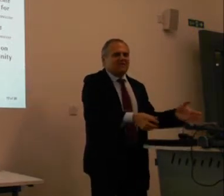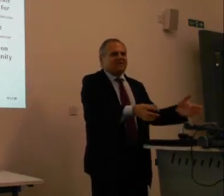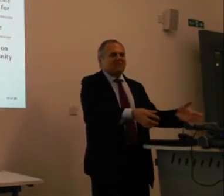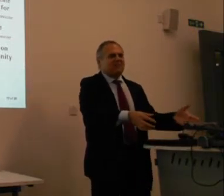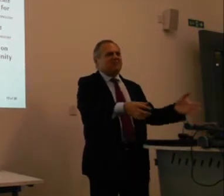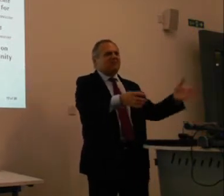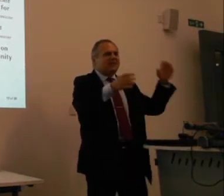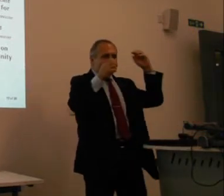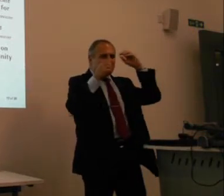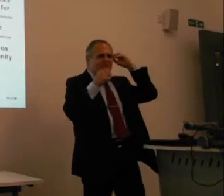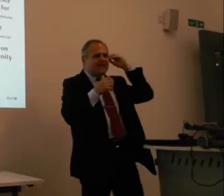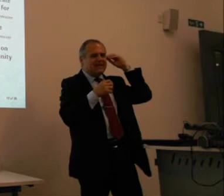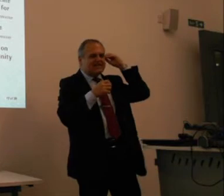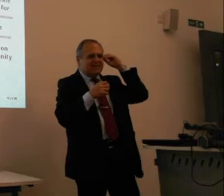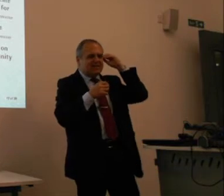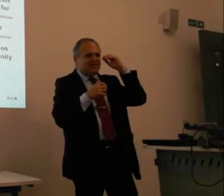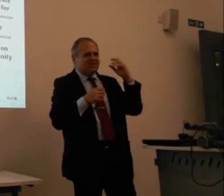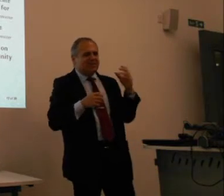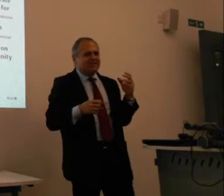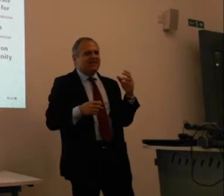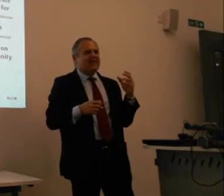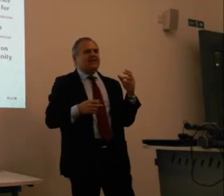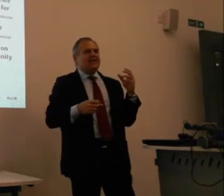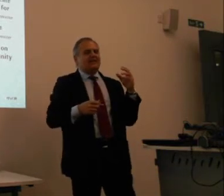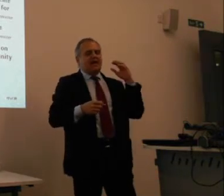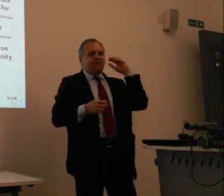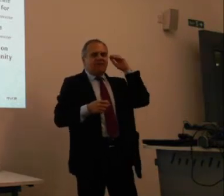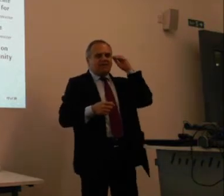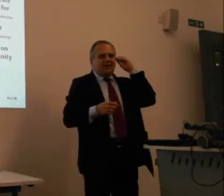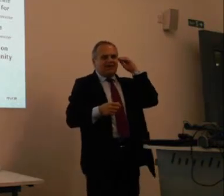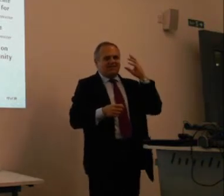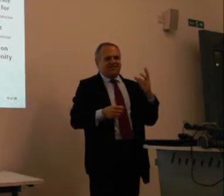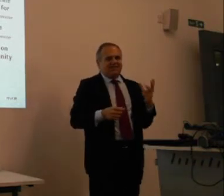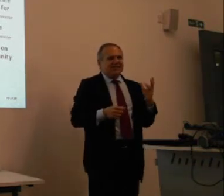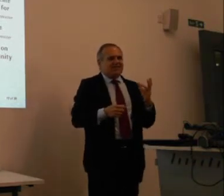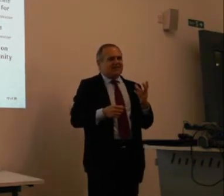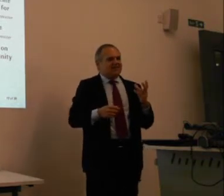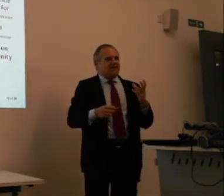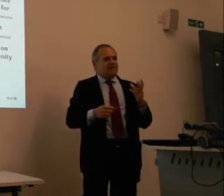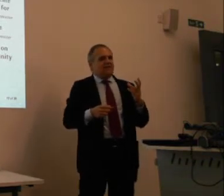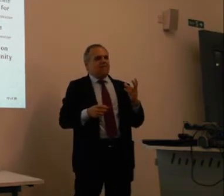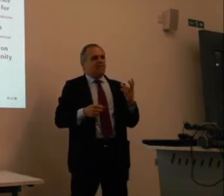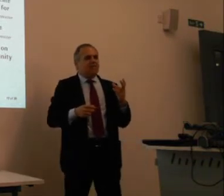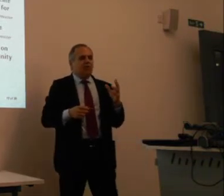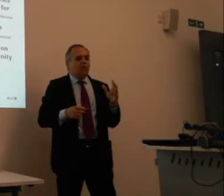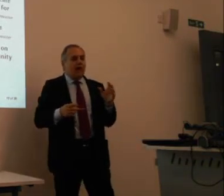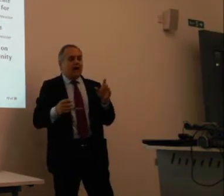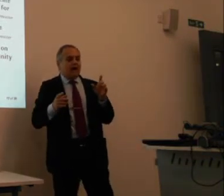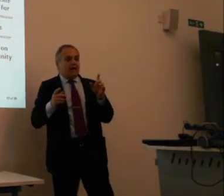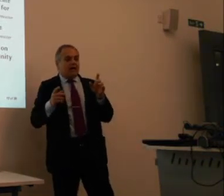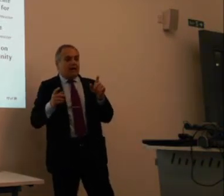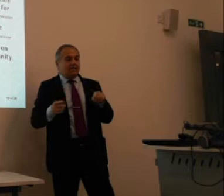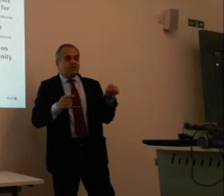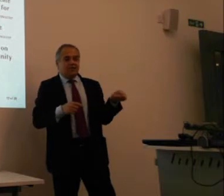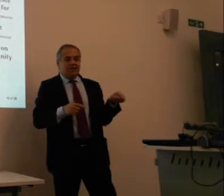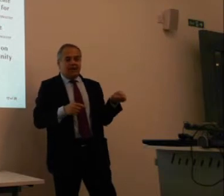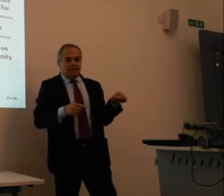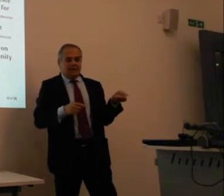that's 50 years old and that's based on the fact that it amplifies uh for people who are culturally deaf